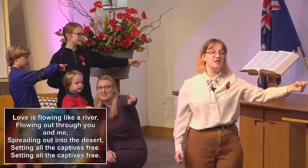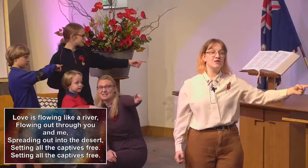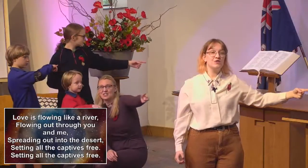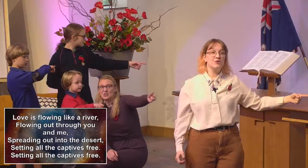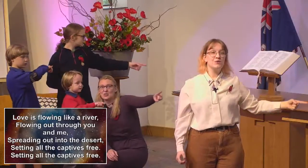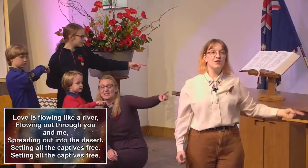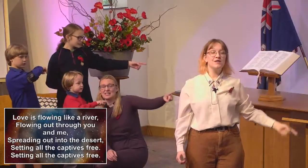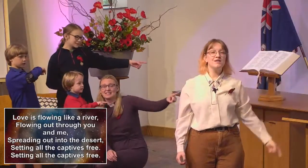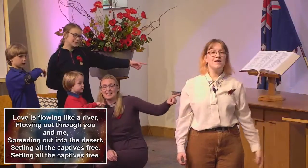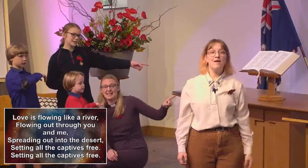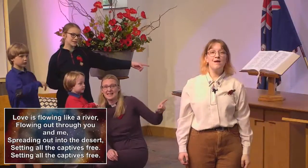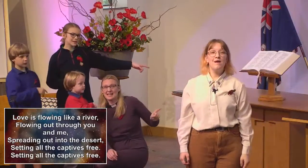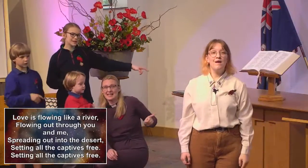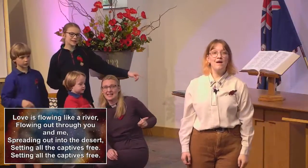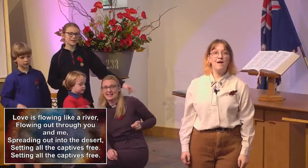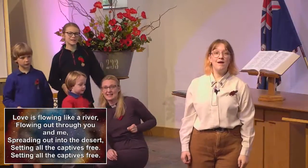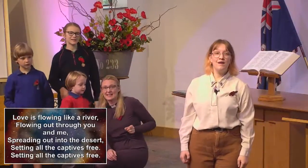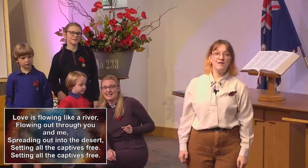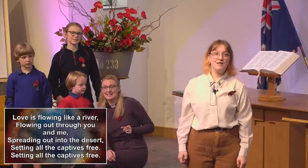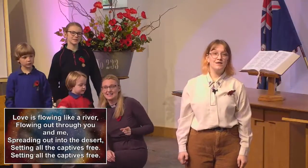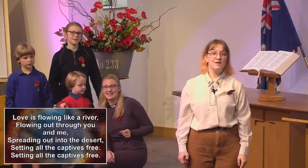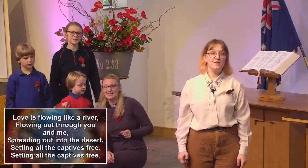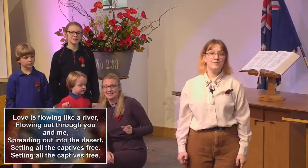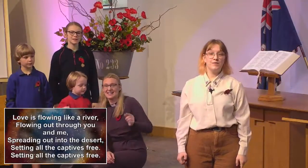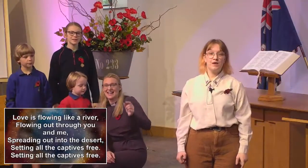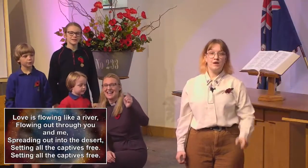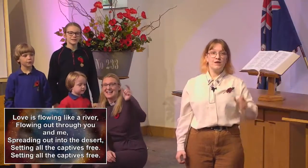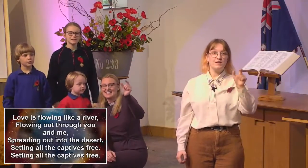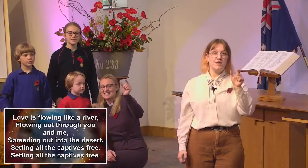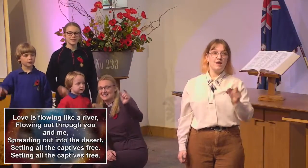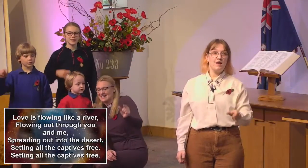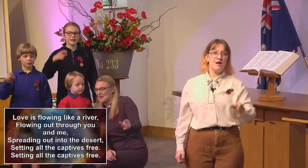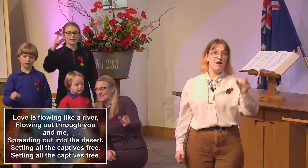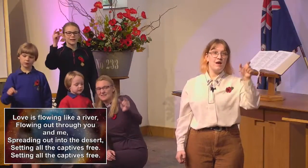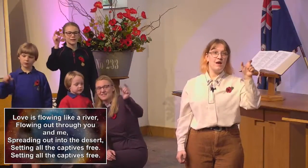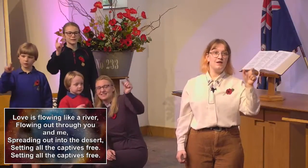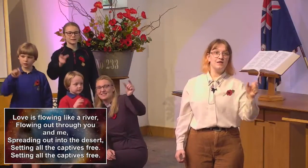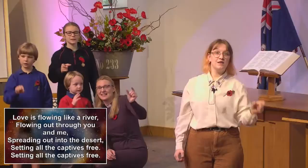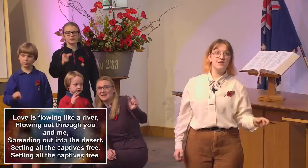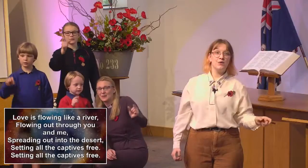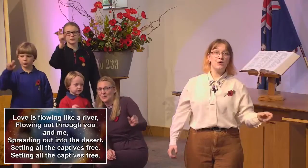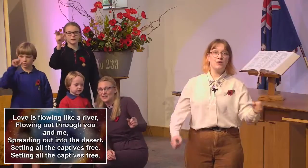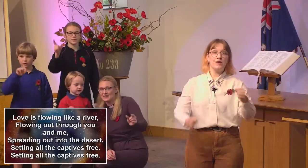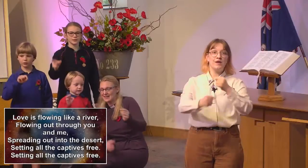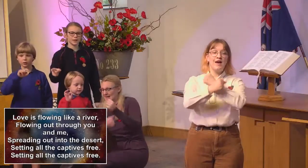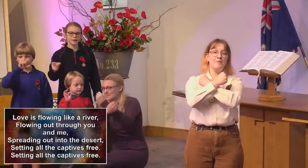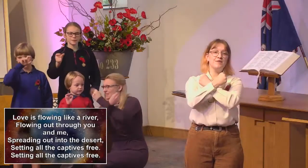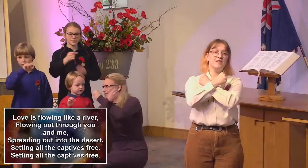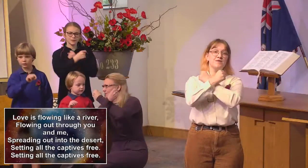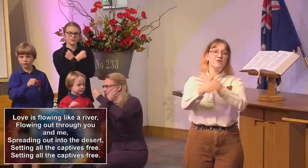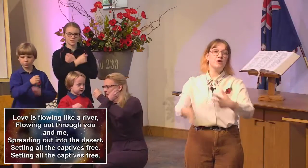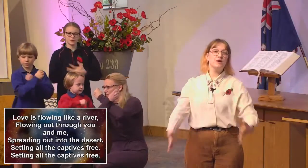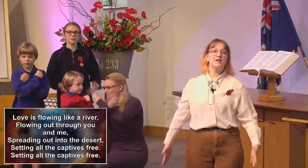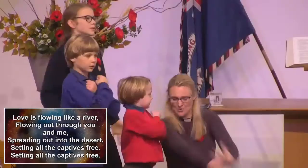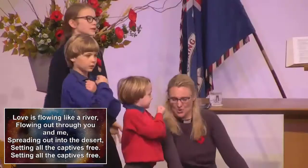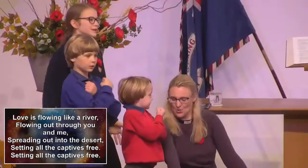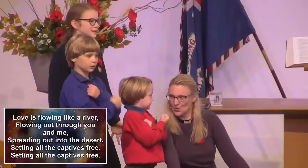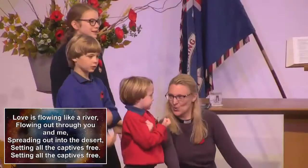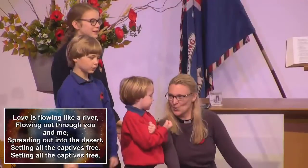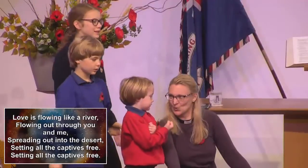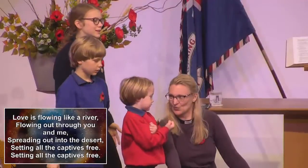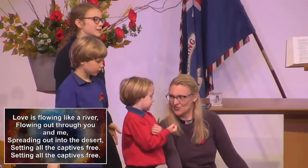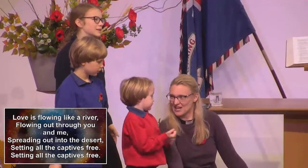spreading out into the desert, setting all the captives free.